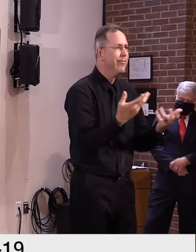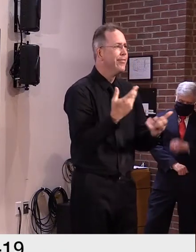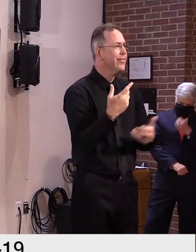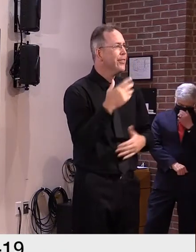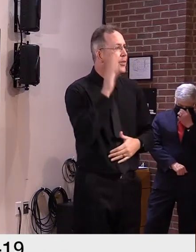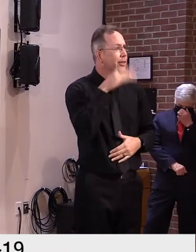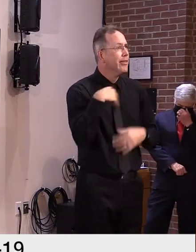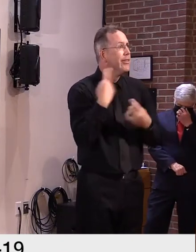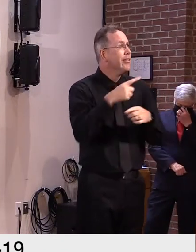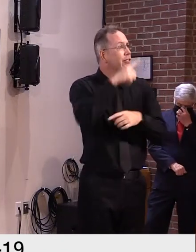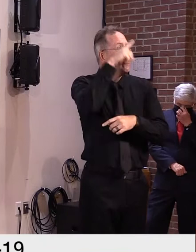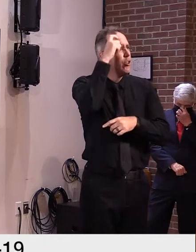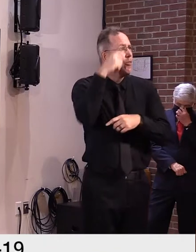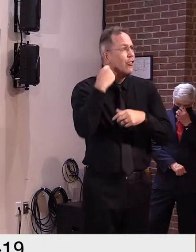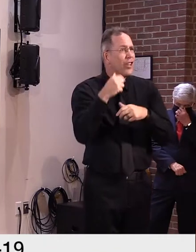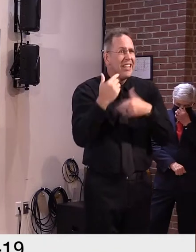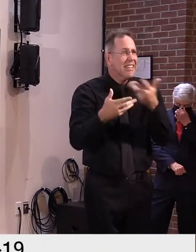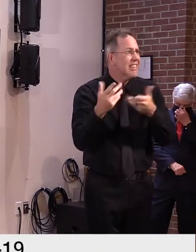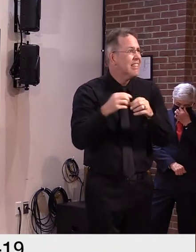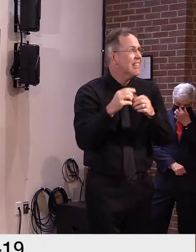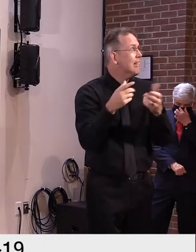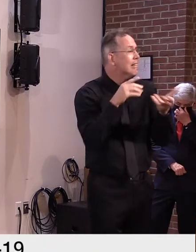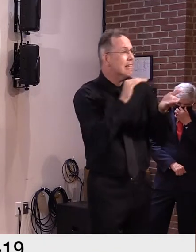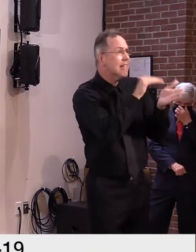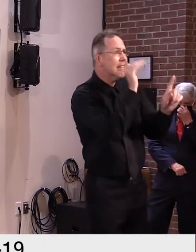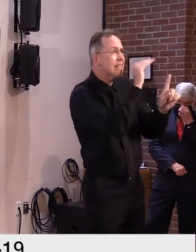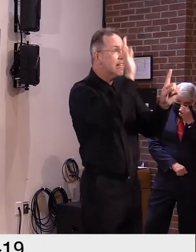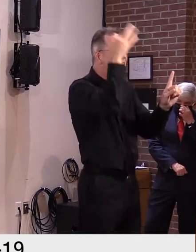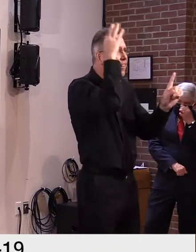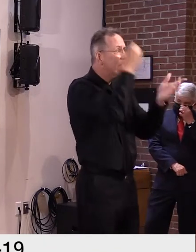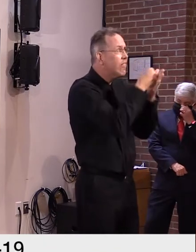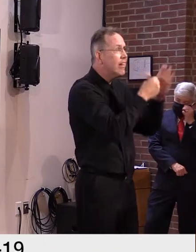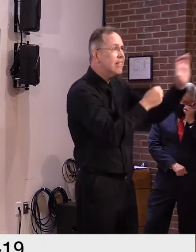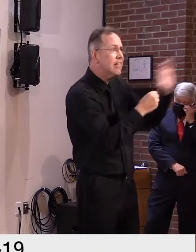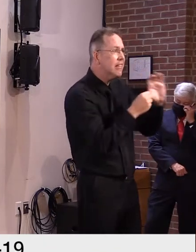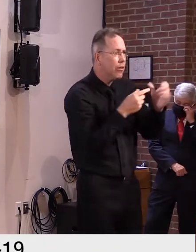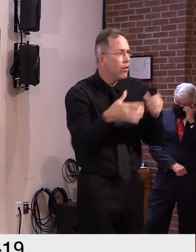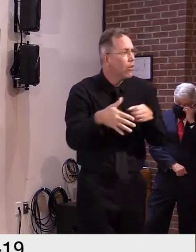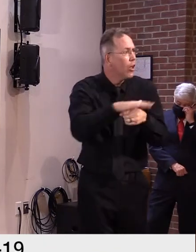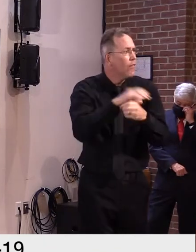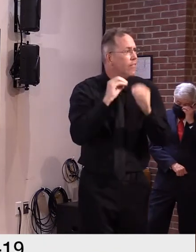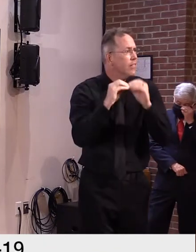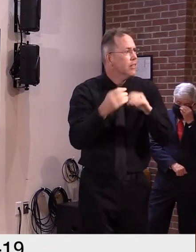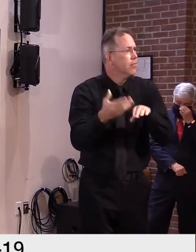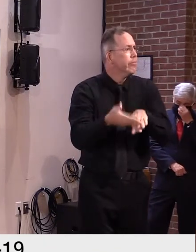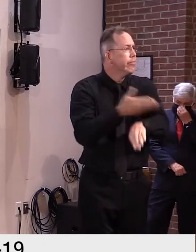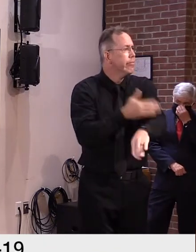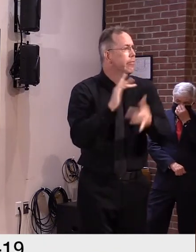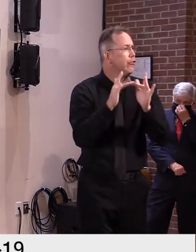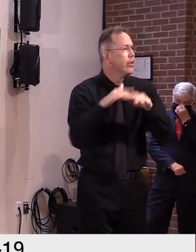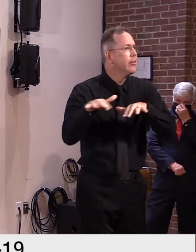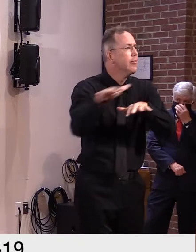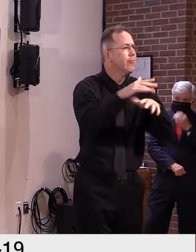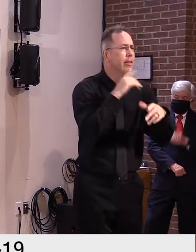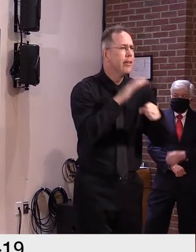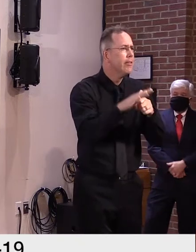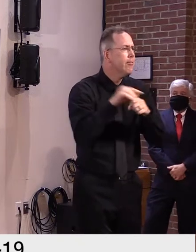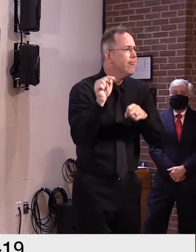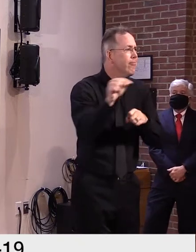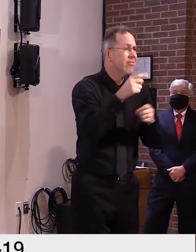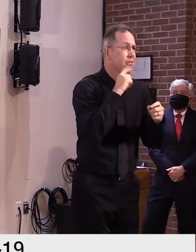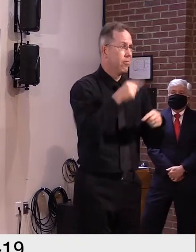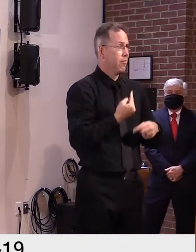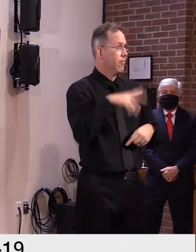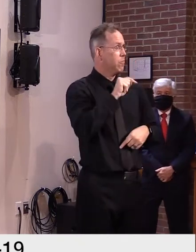dollars. We still have a lot more work to do as a state, I would argue, as all rural states. And it's going to require additional federal dollars to really